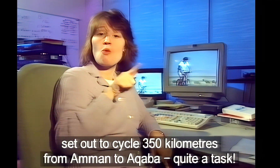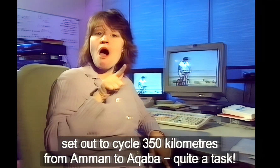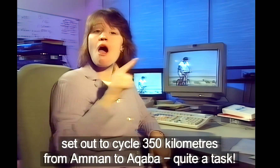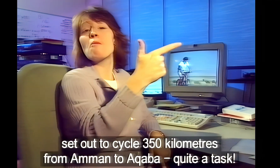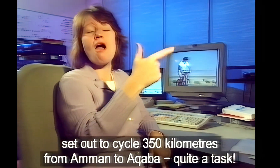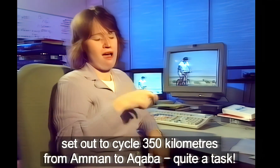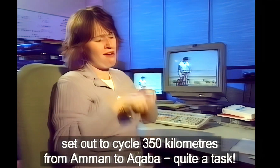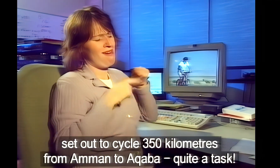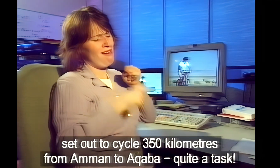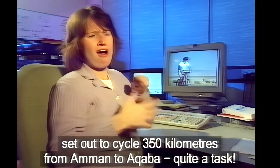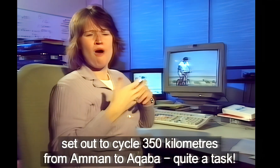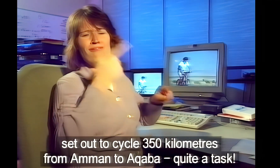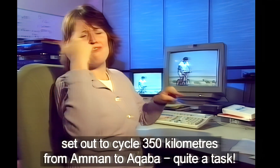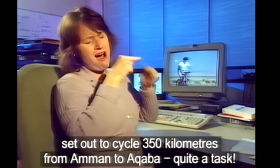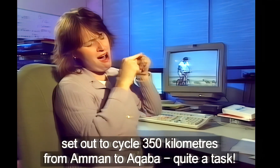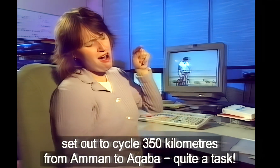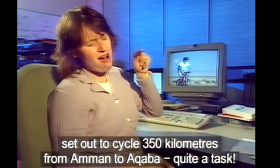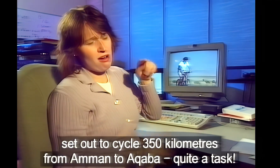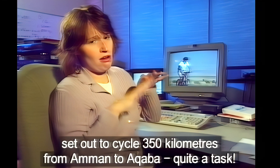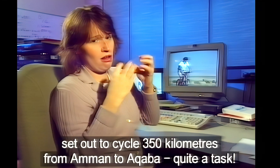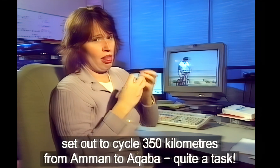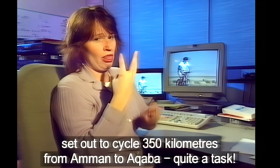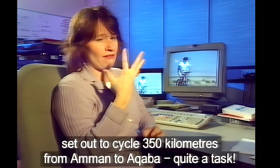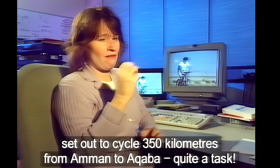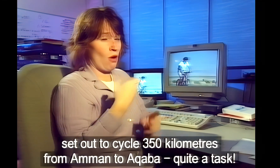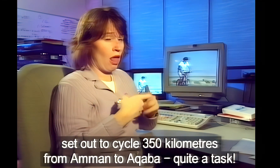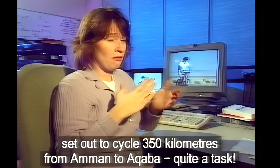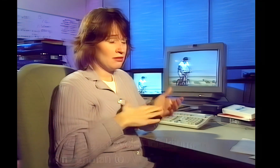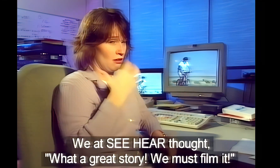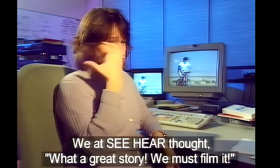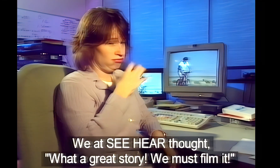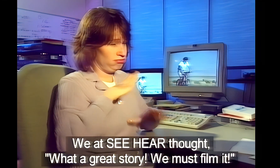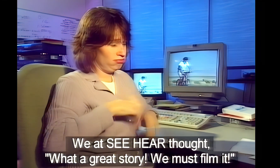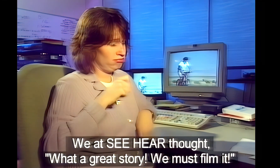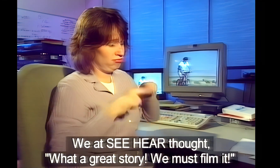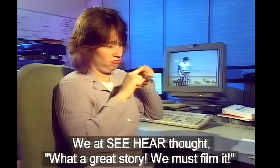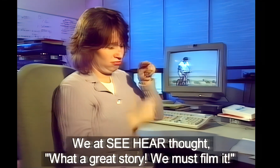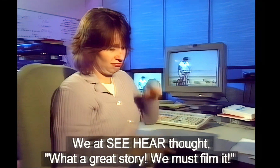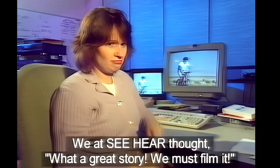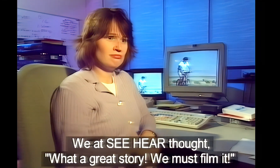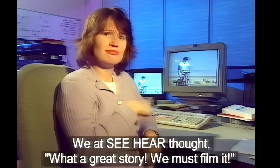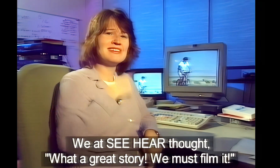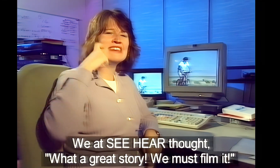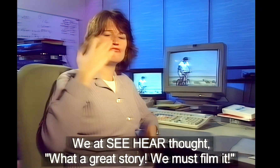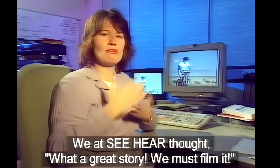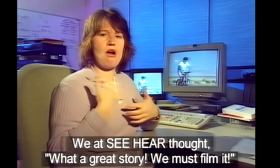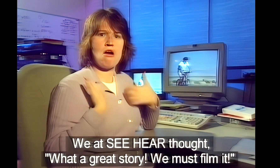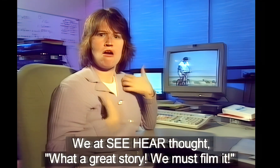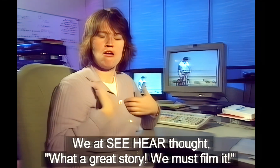kilometres from Amman to Aqaba. Quite a task. We at See Here thought, what a great story, we've got to film it. So